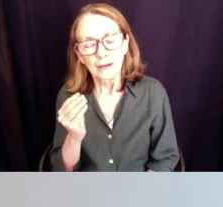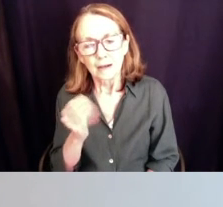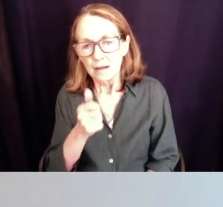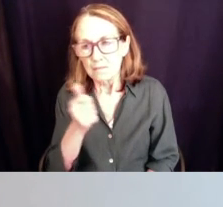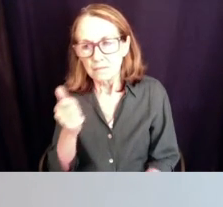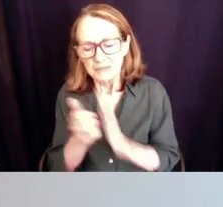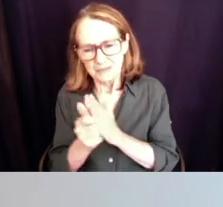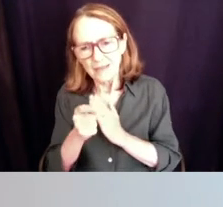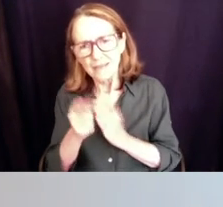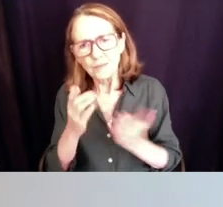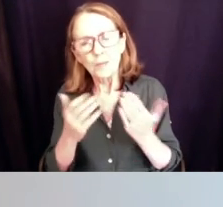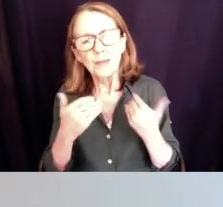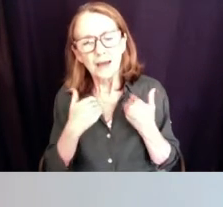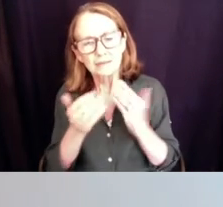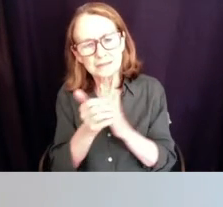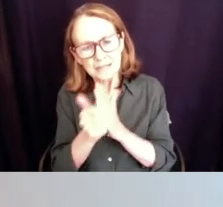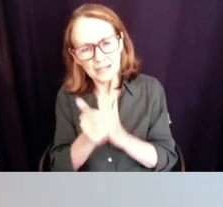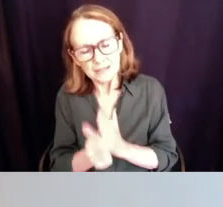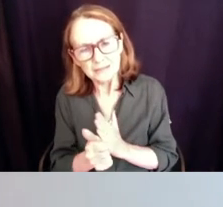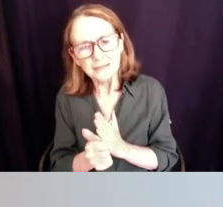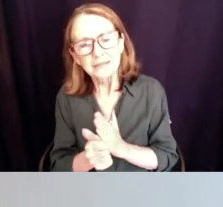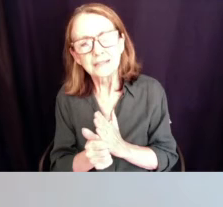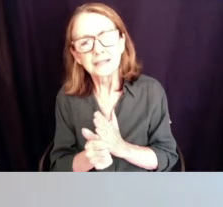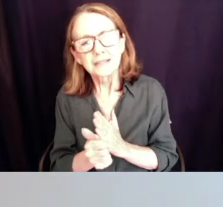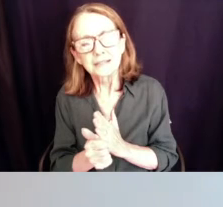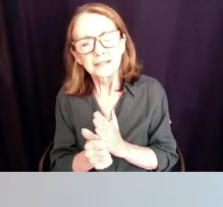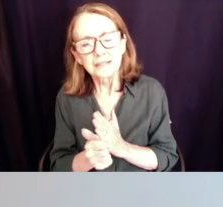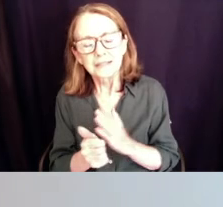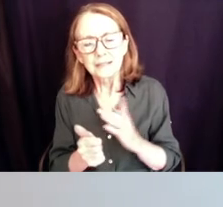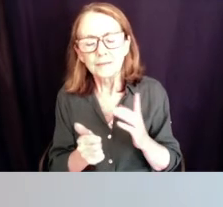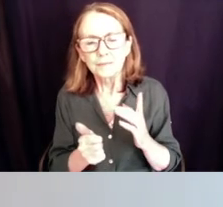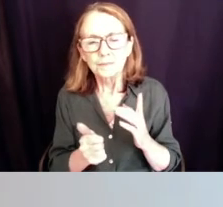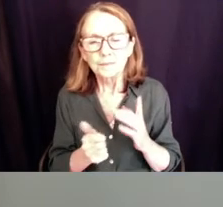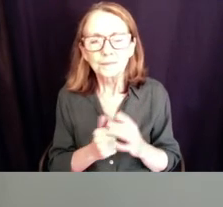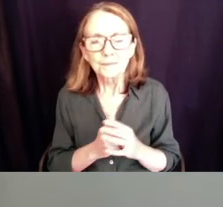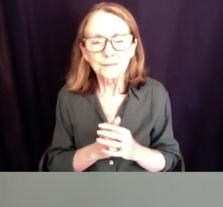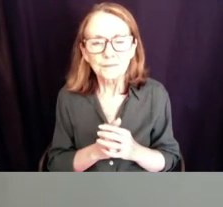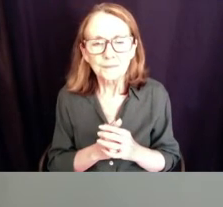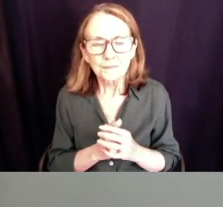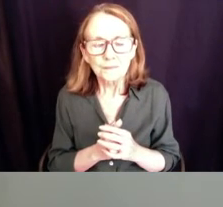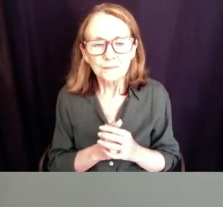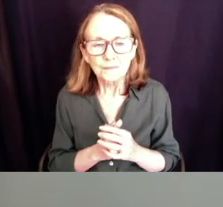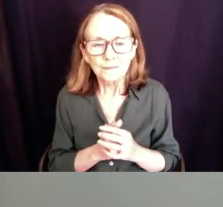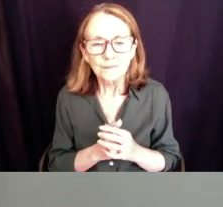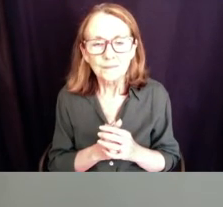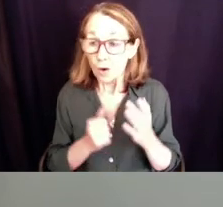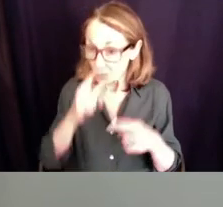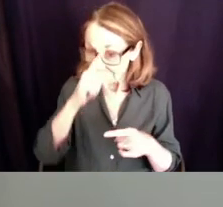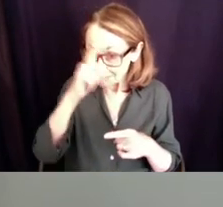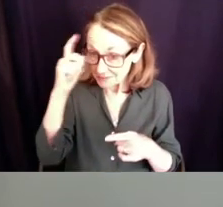And their skills, they probably have skills. It's probably ways to write their usually a lot skills. of them have the summer